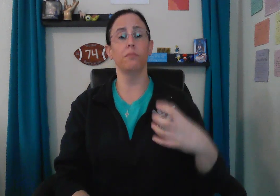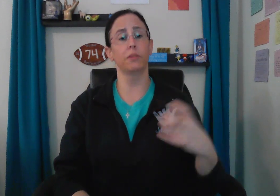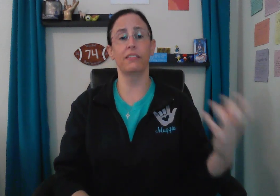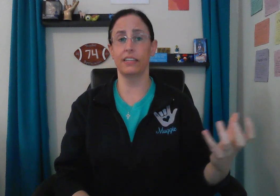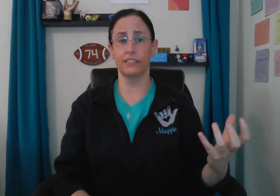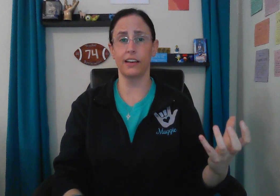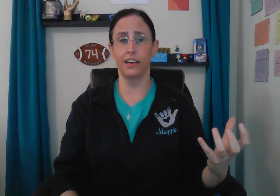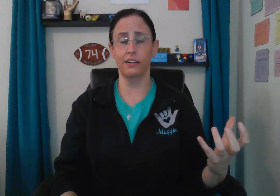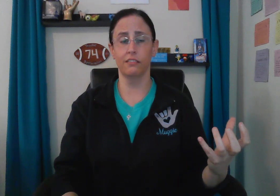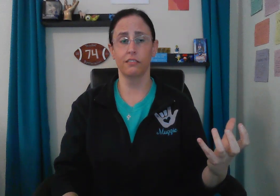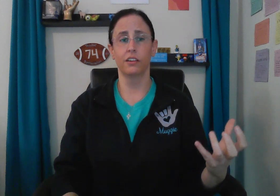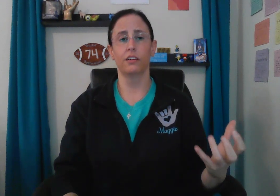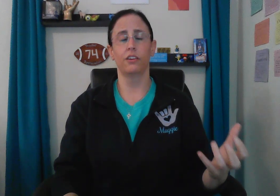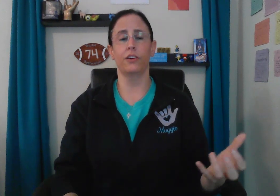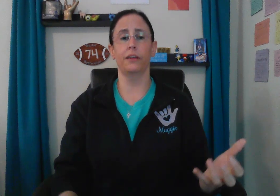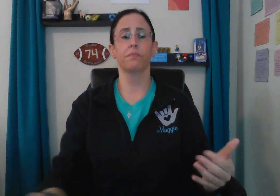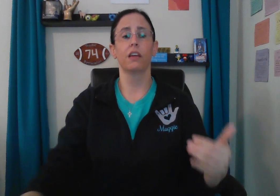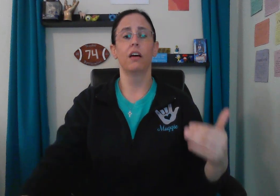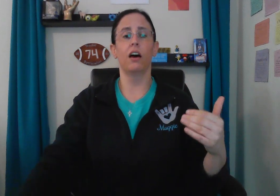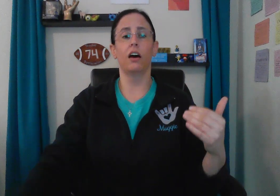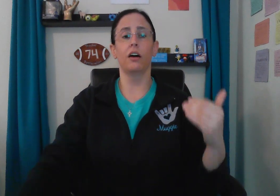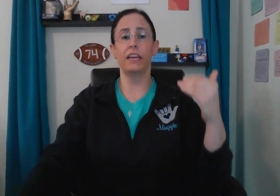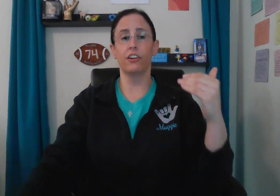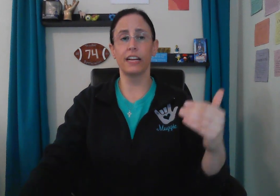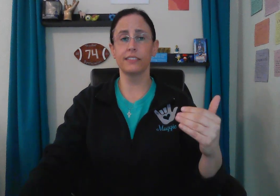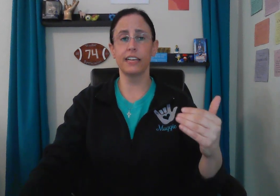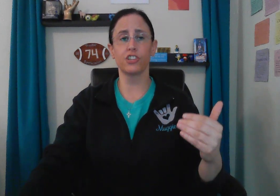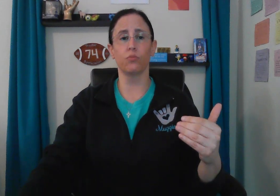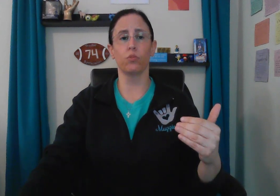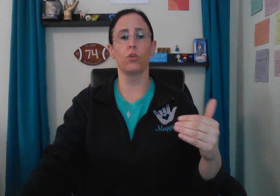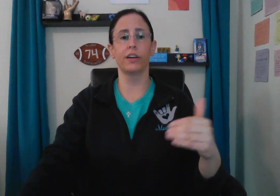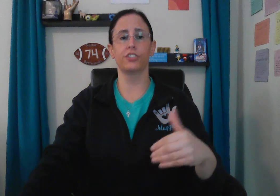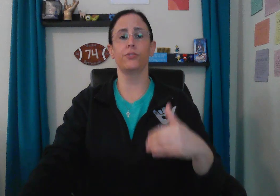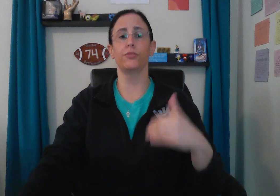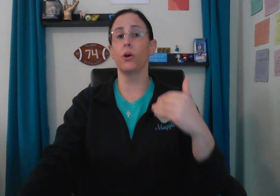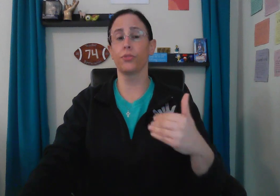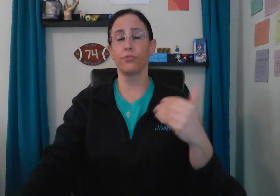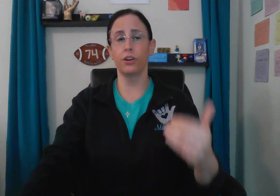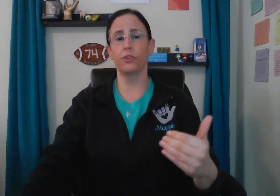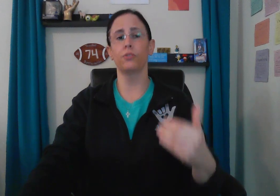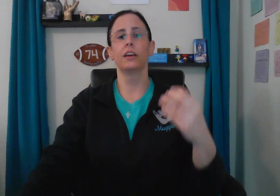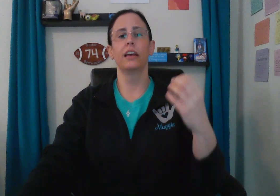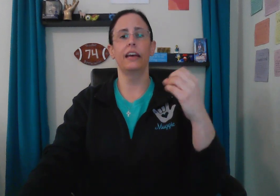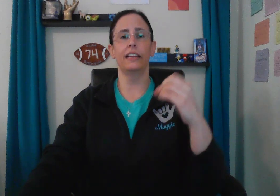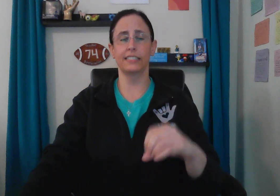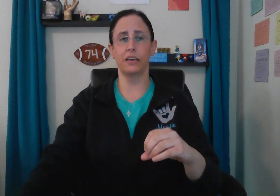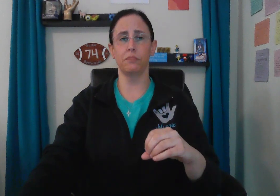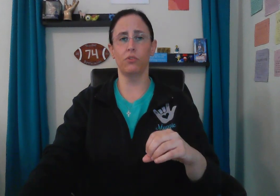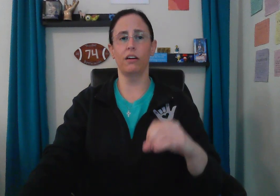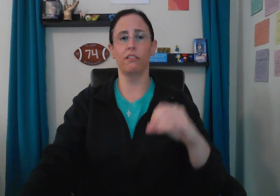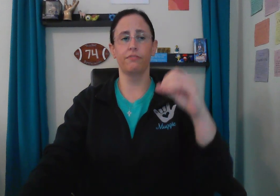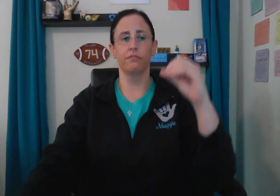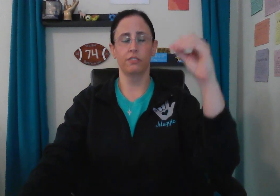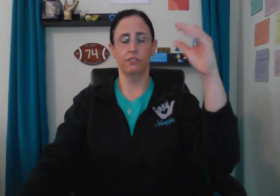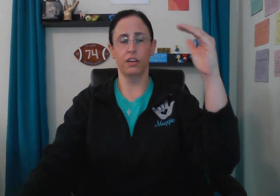compliment that's signed. Okay. In our next session, we're going to go through an example of